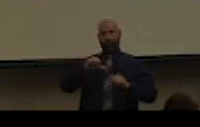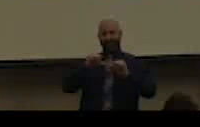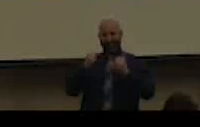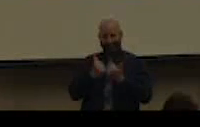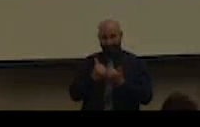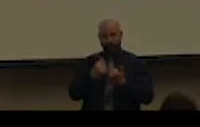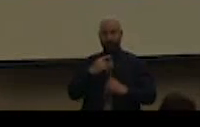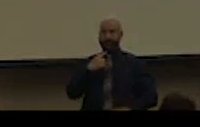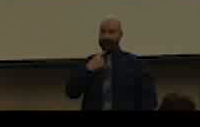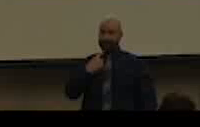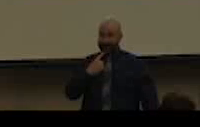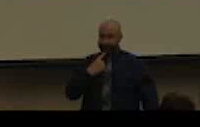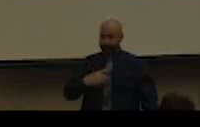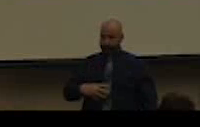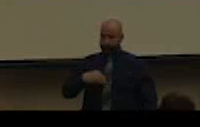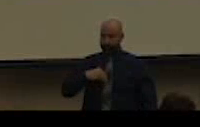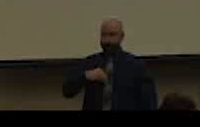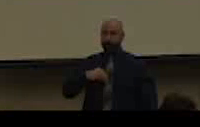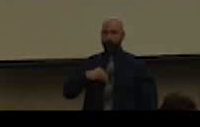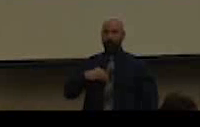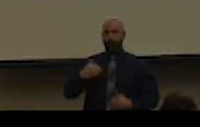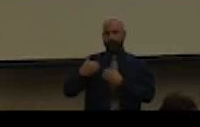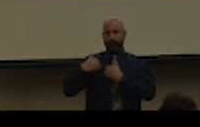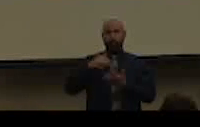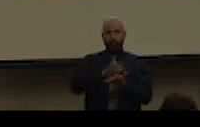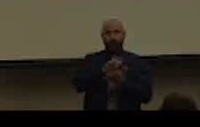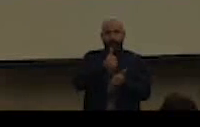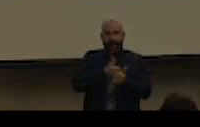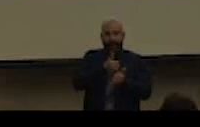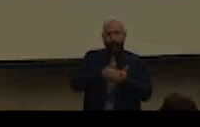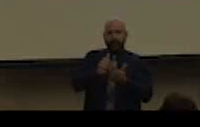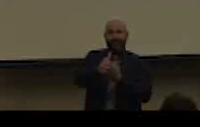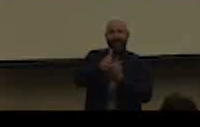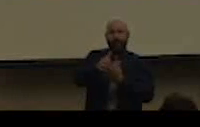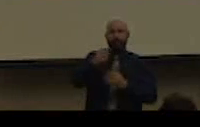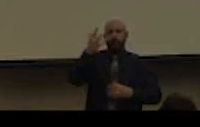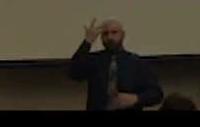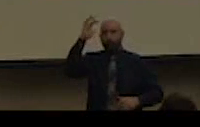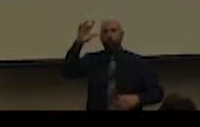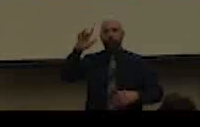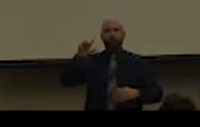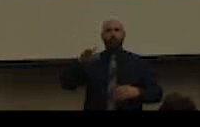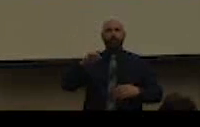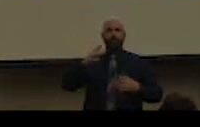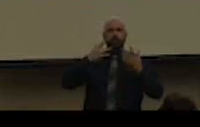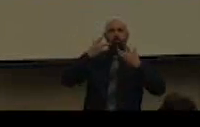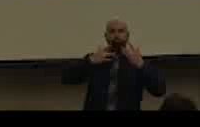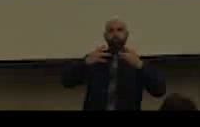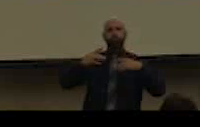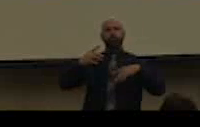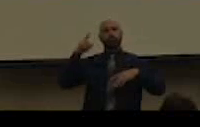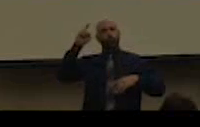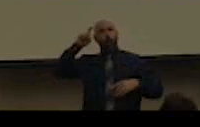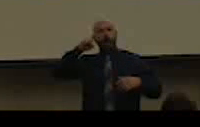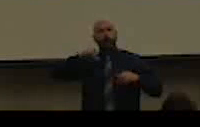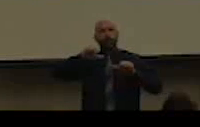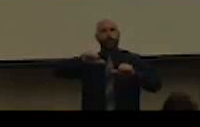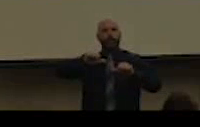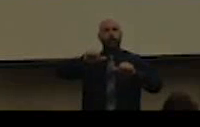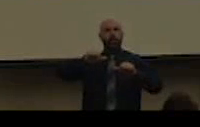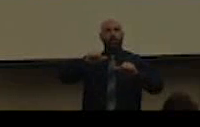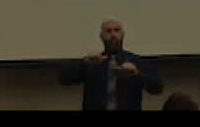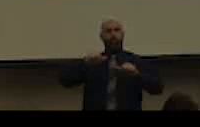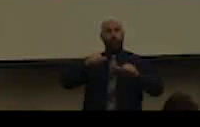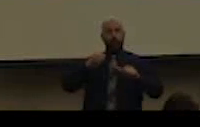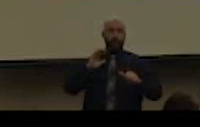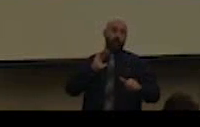our obligation to spend every dollar as smart, as tight, as wise as we can, and we view it as our full responsibility